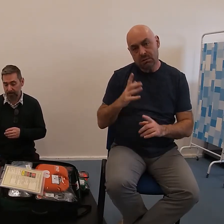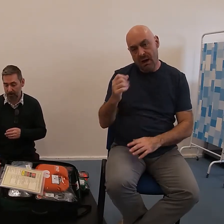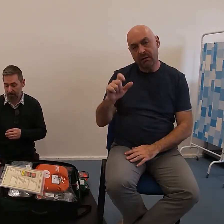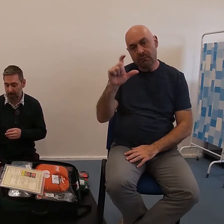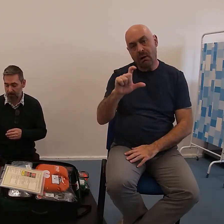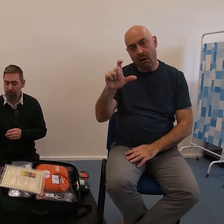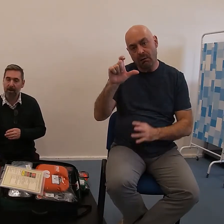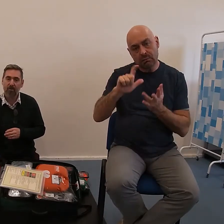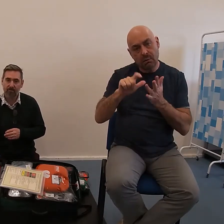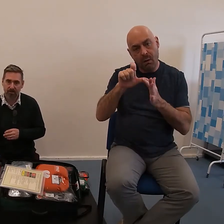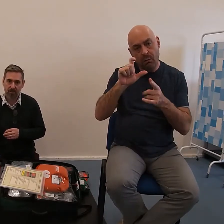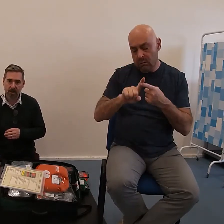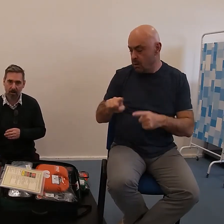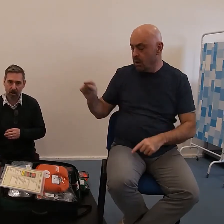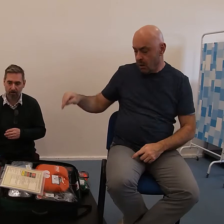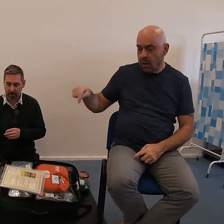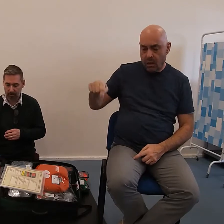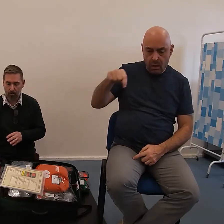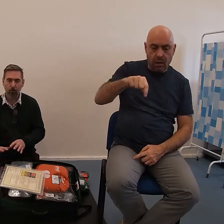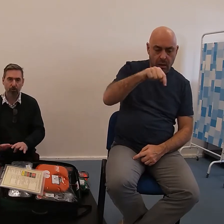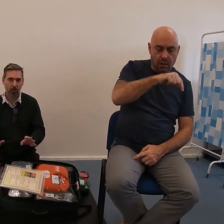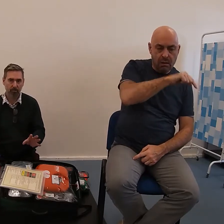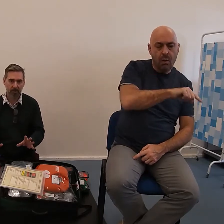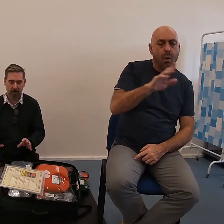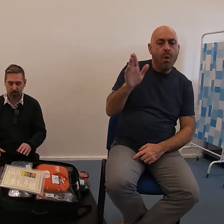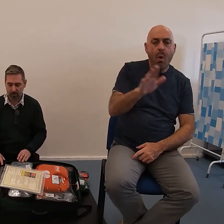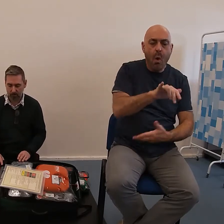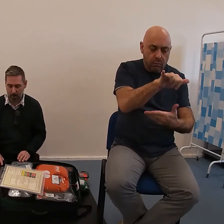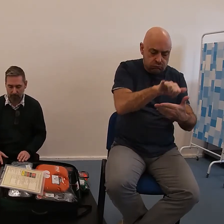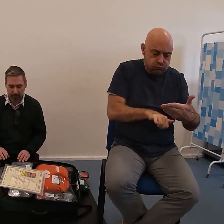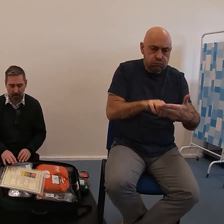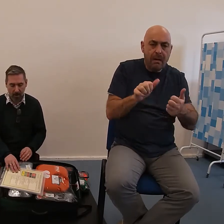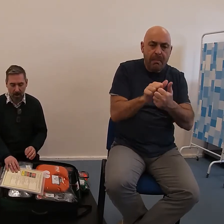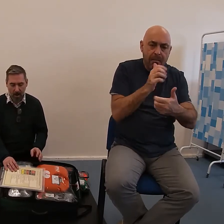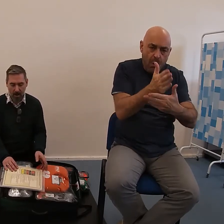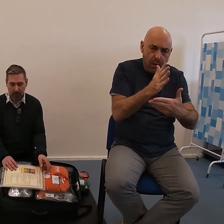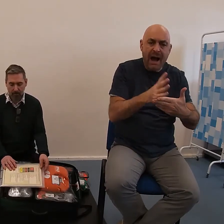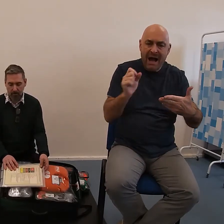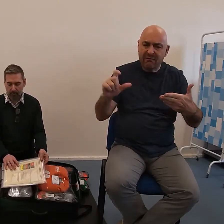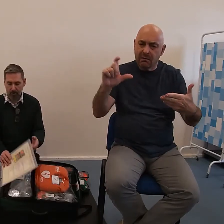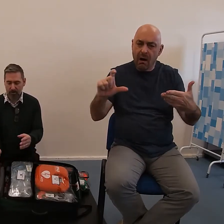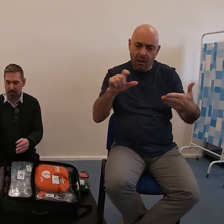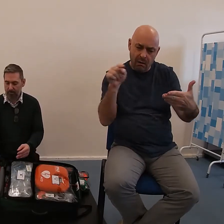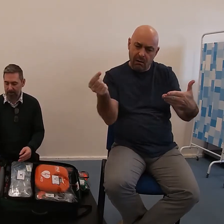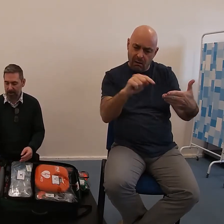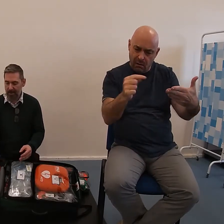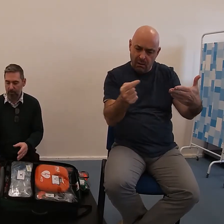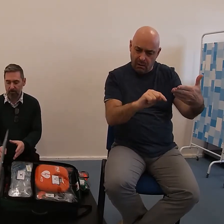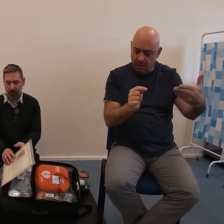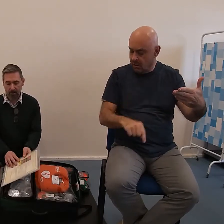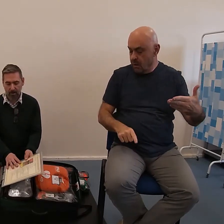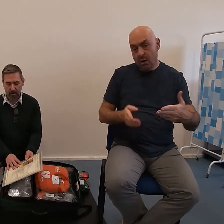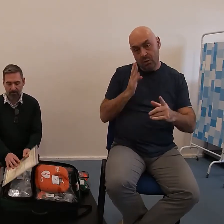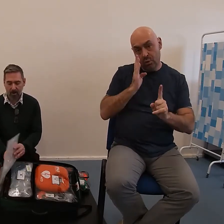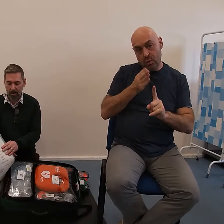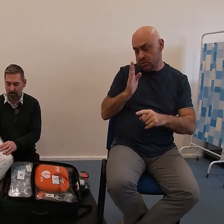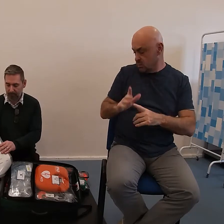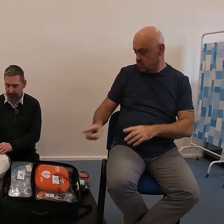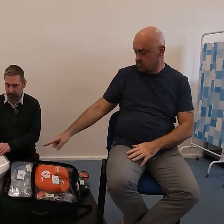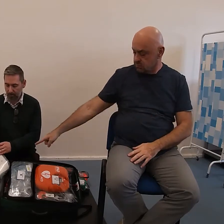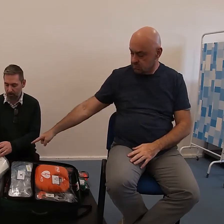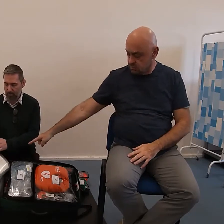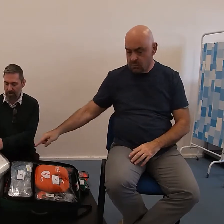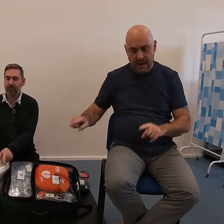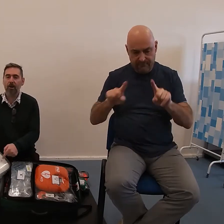coded. Okay, and we make reference to the colour coding on all documentation as well. You notice in the middle here we've got a